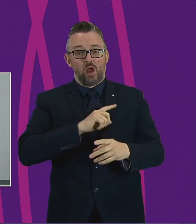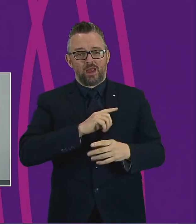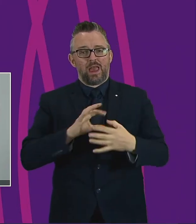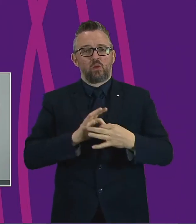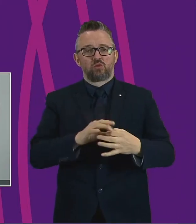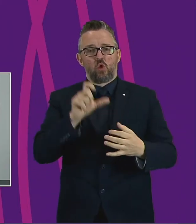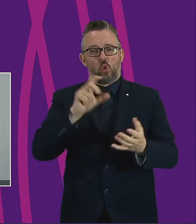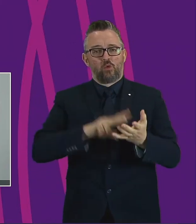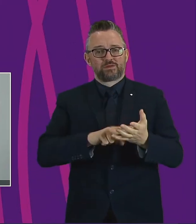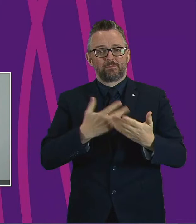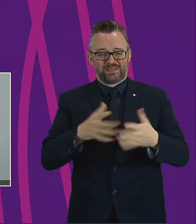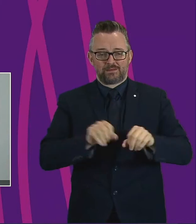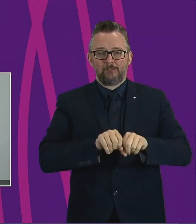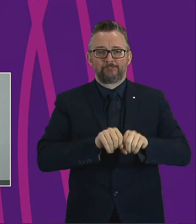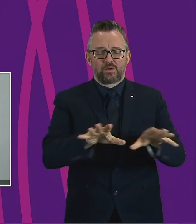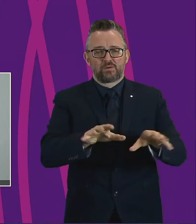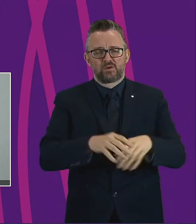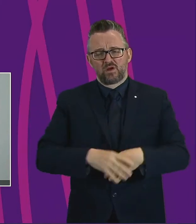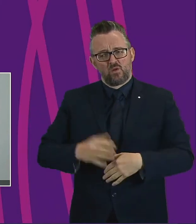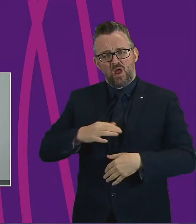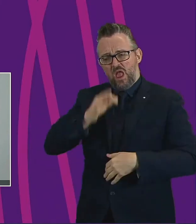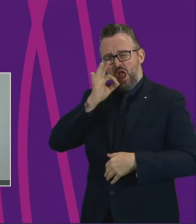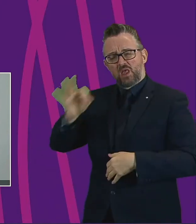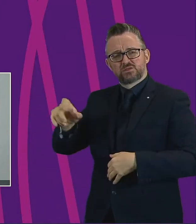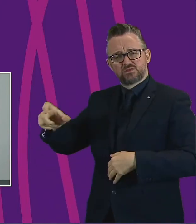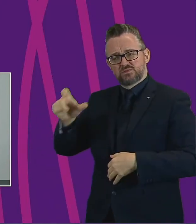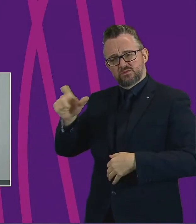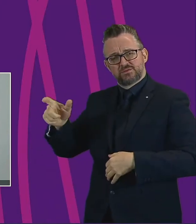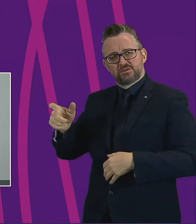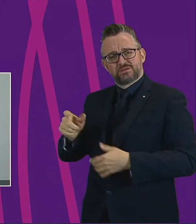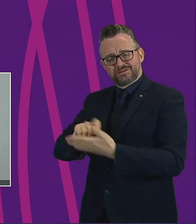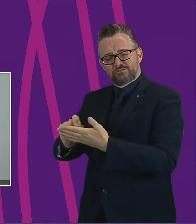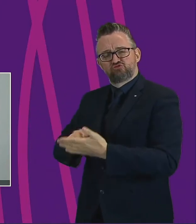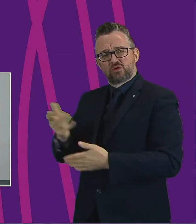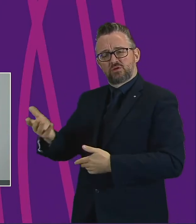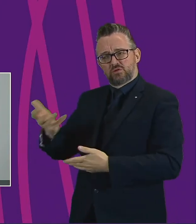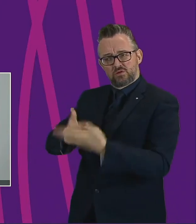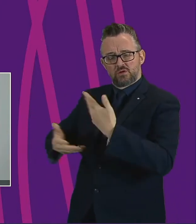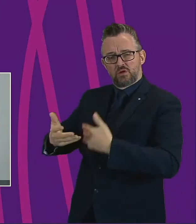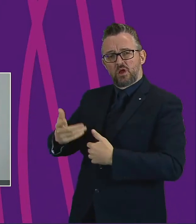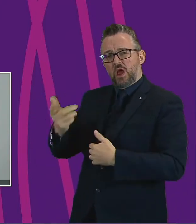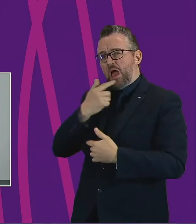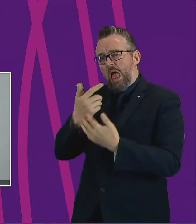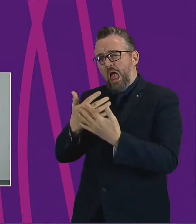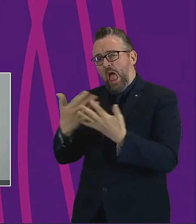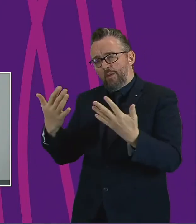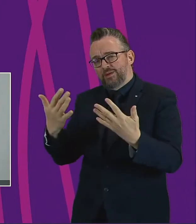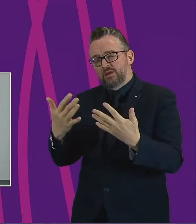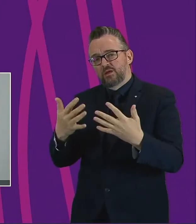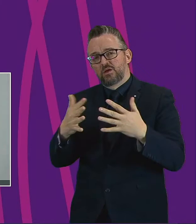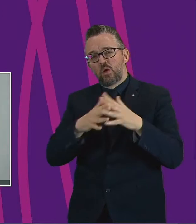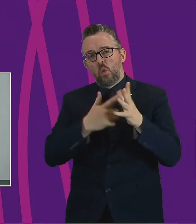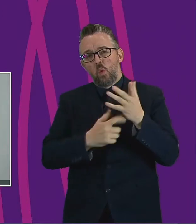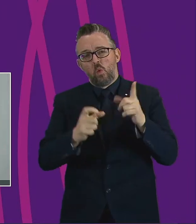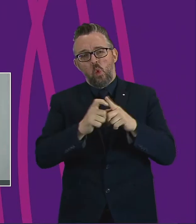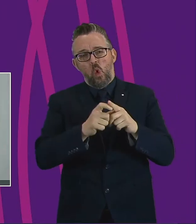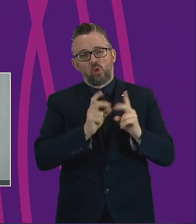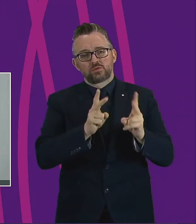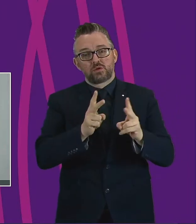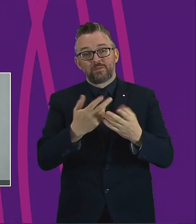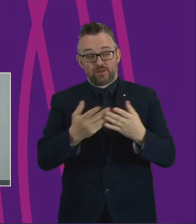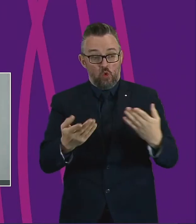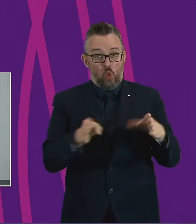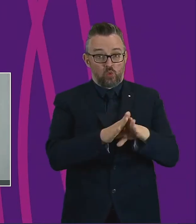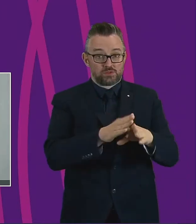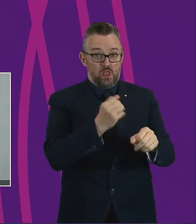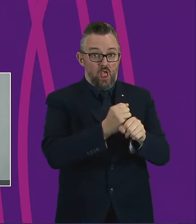COVID-19 outbreaks. Can the Cabinet Secretary confirm the total number of wards which have been closed at, first of all,